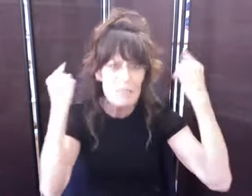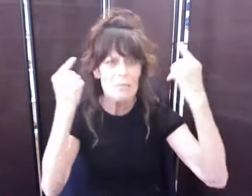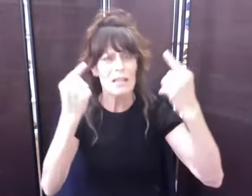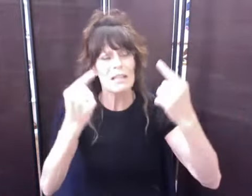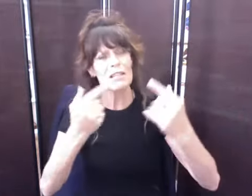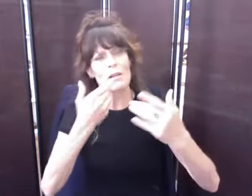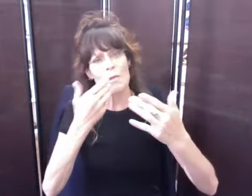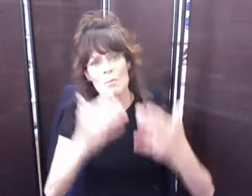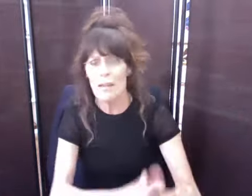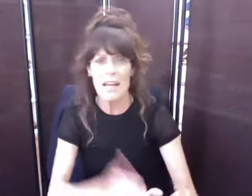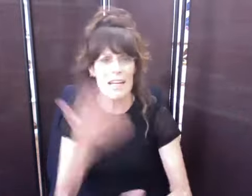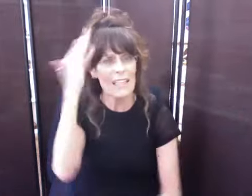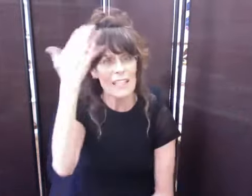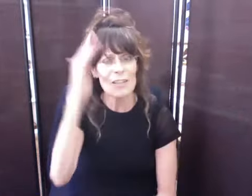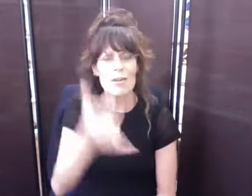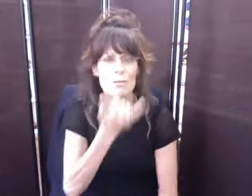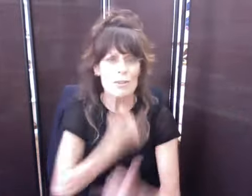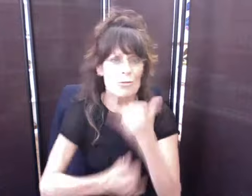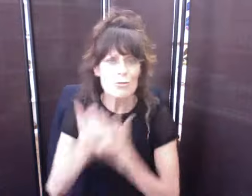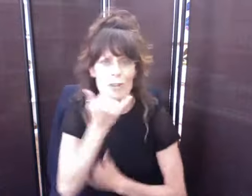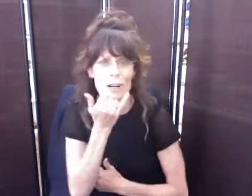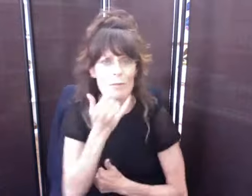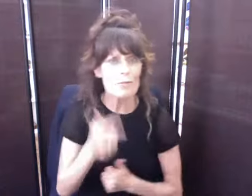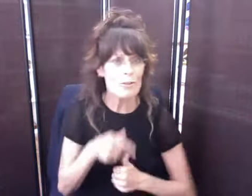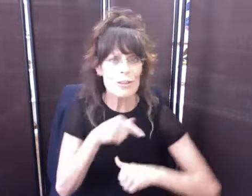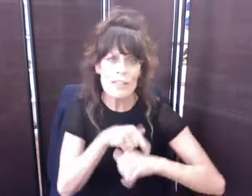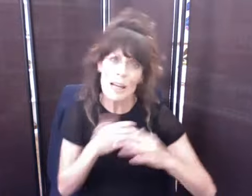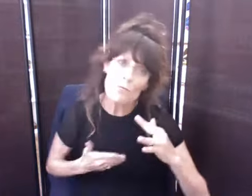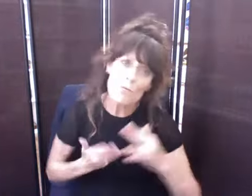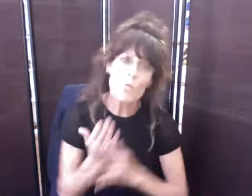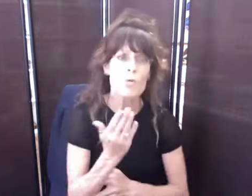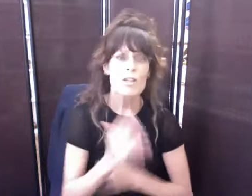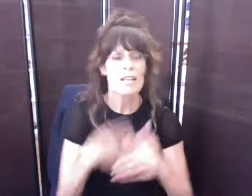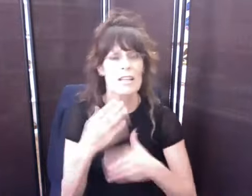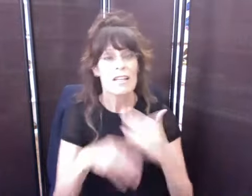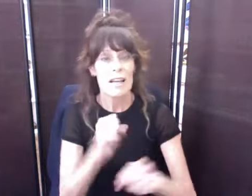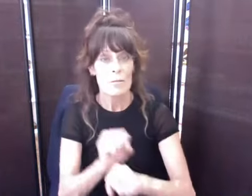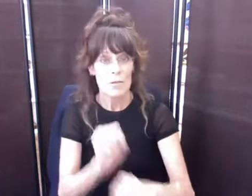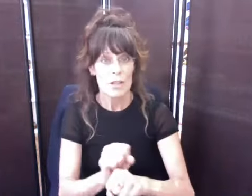that time. This is my first run through the program. You know, I learned a lot about myself in step